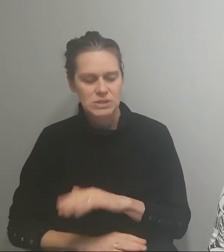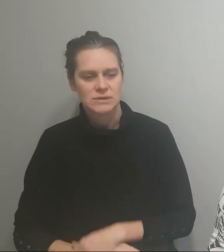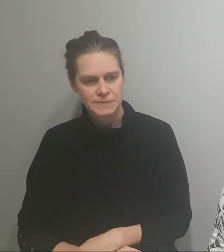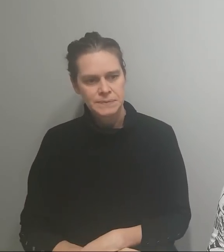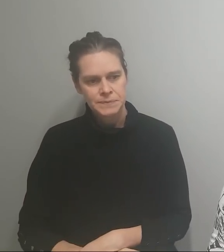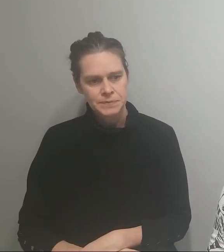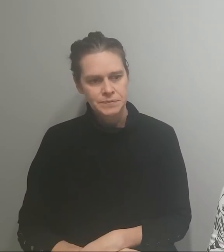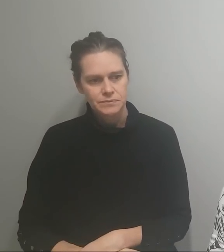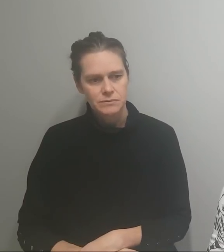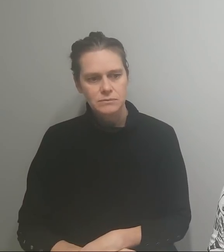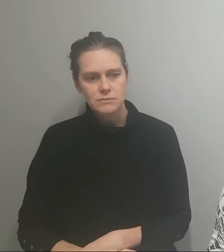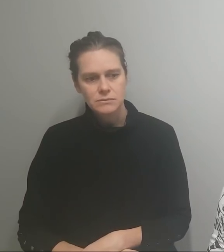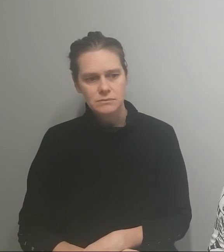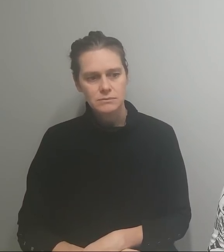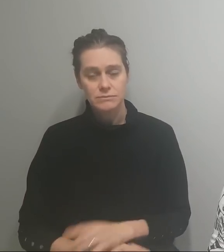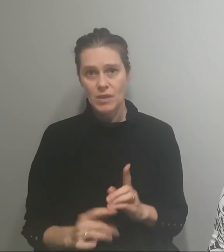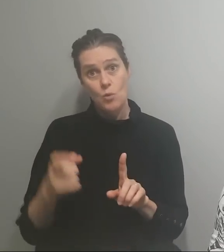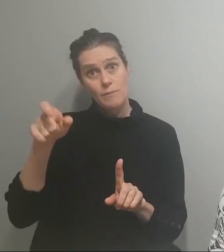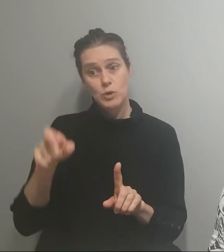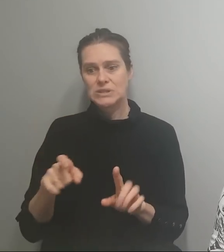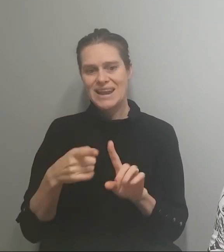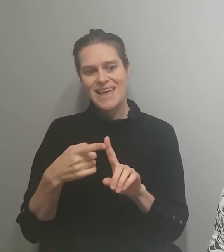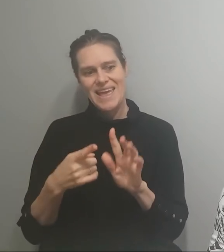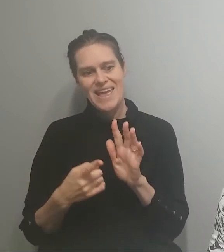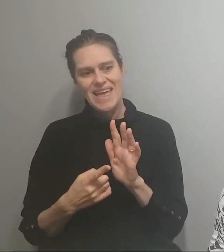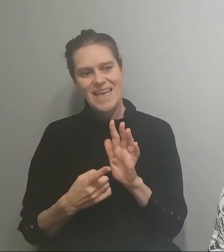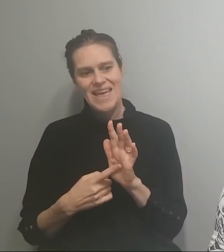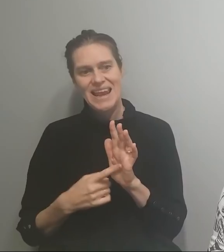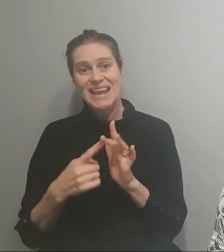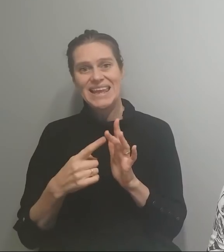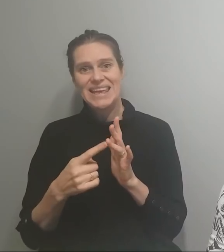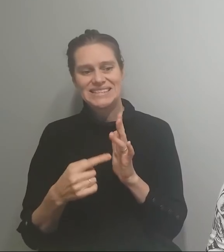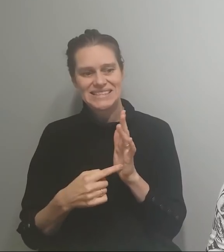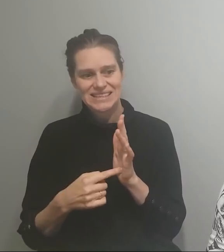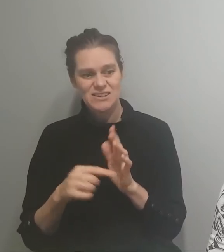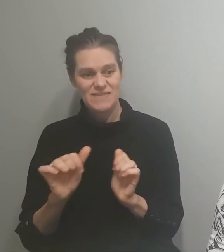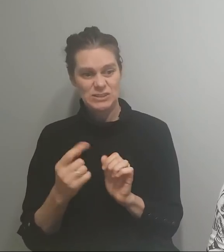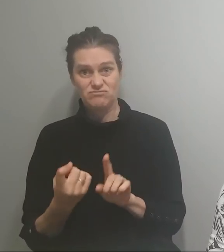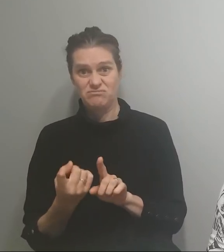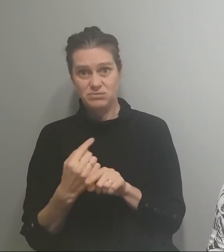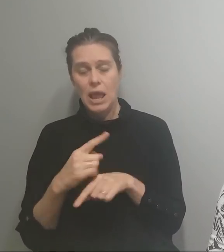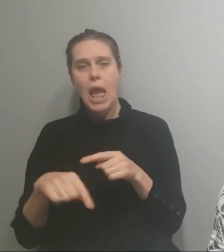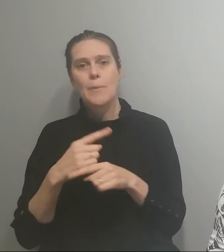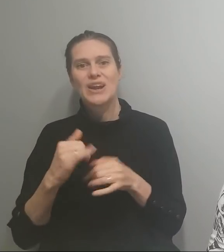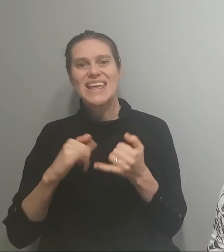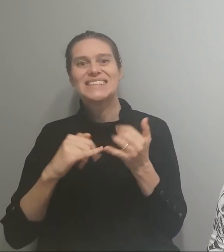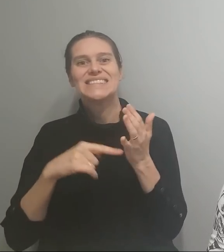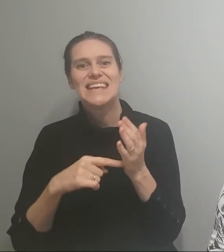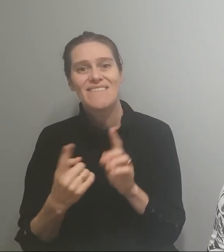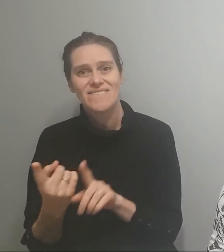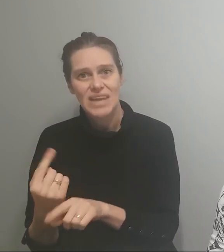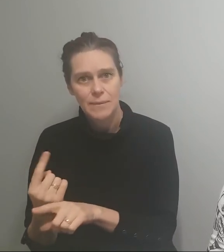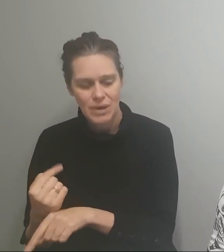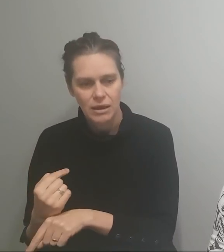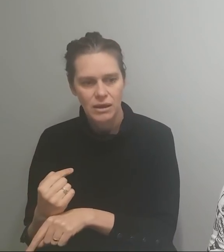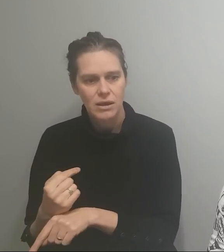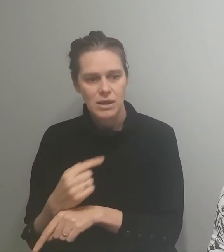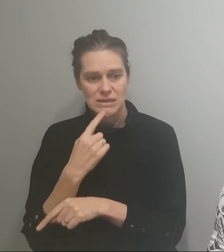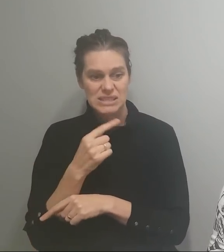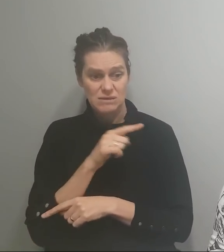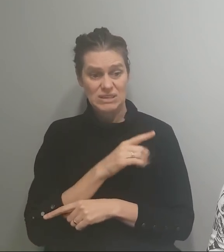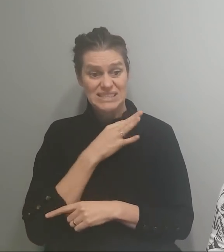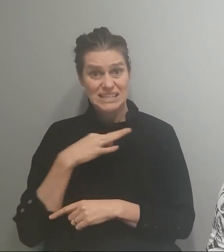email from question from Elliot via our ST feedback that Sasha mentioned flexible disability support contracts